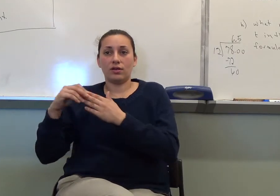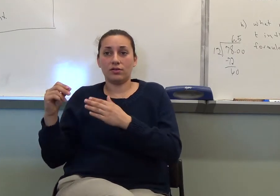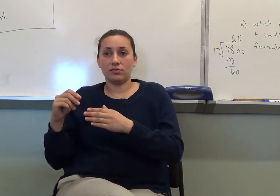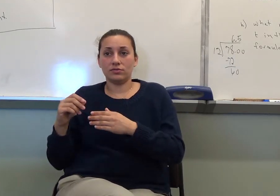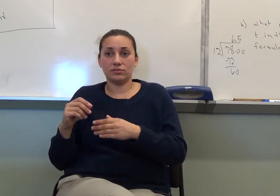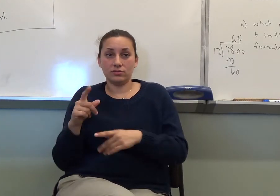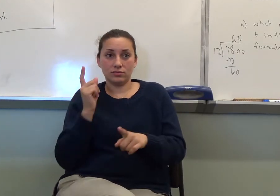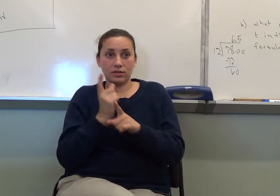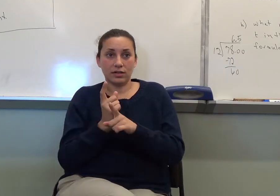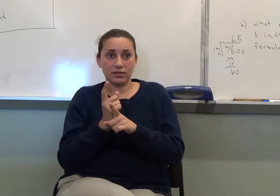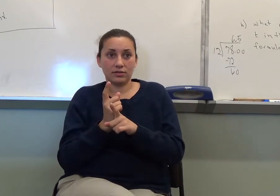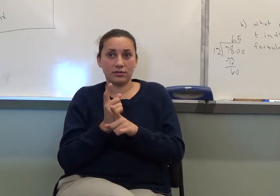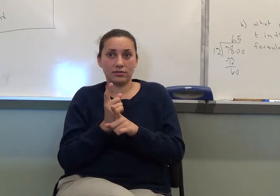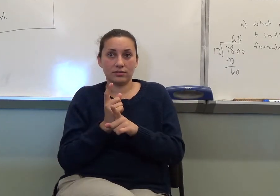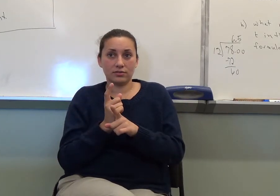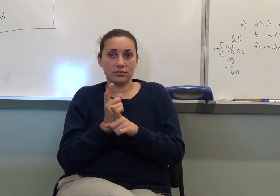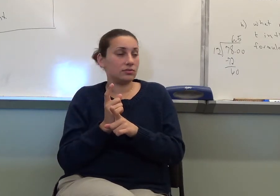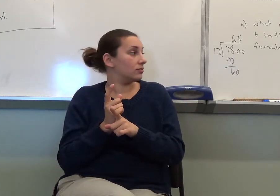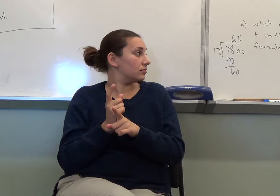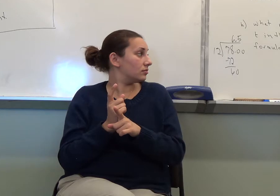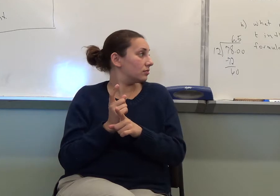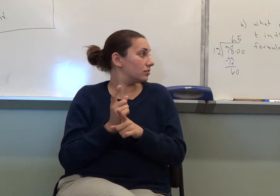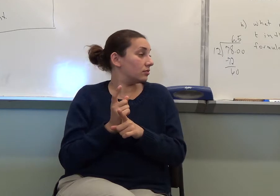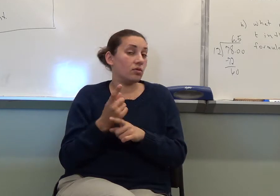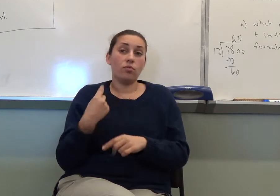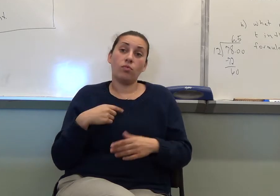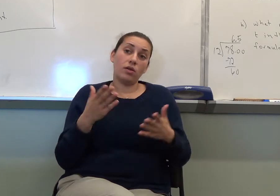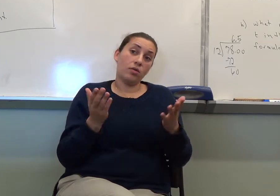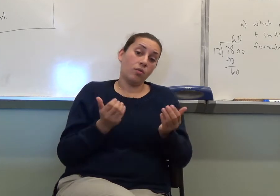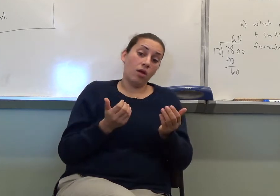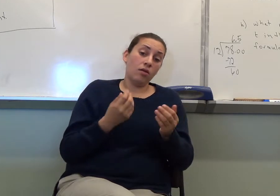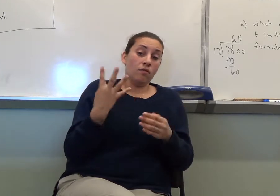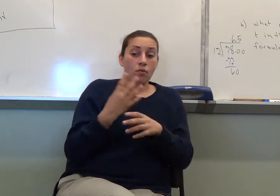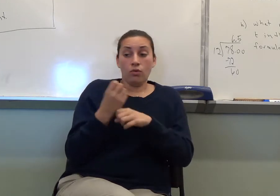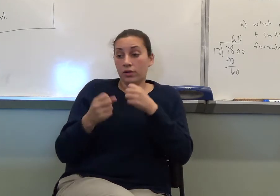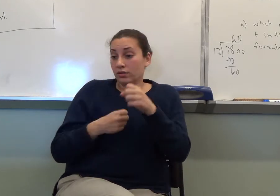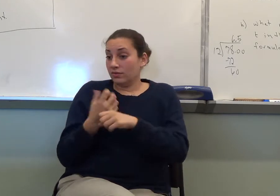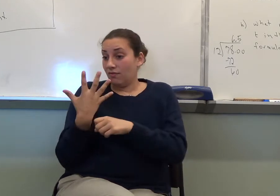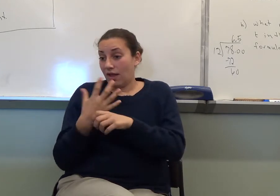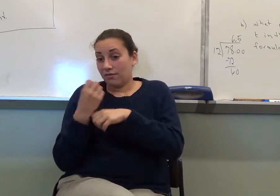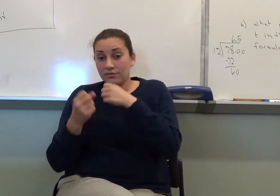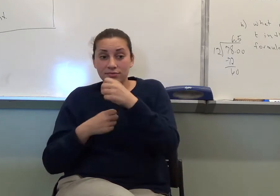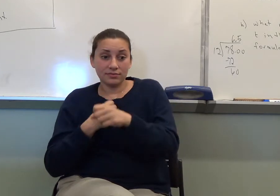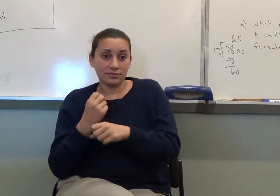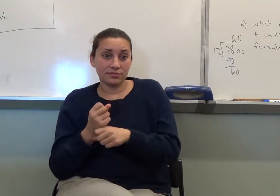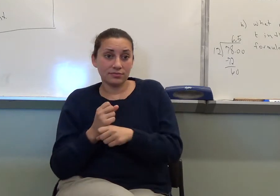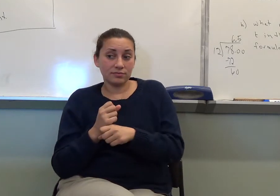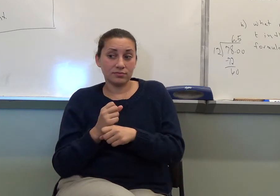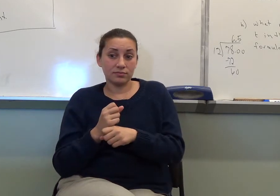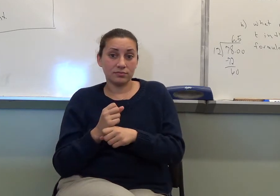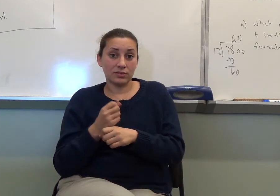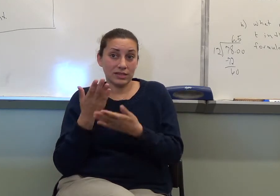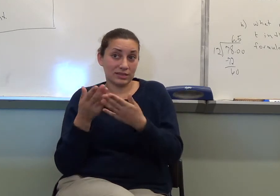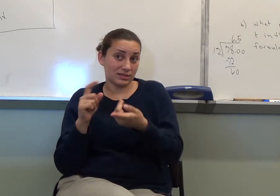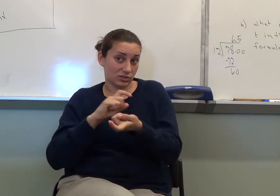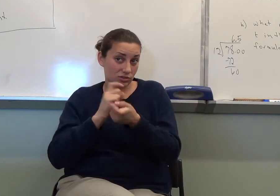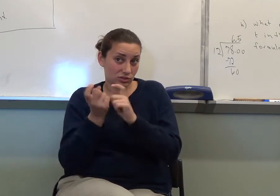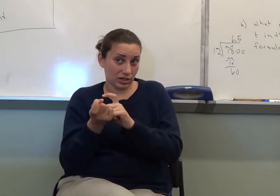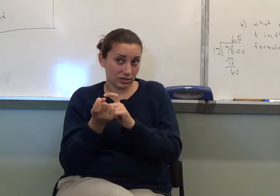with that? And if we wanted it for 4 years, 5 years, the only thing that would change here is the 4. This would,